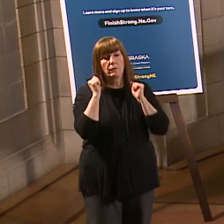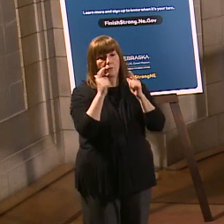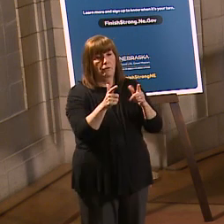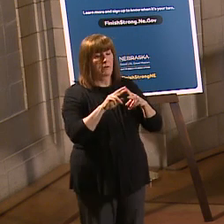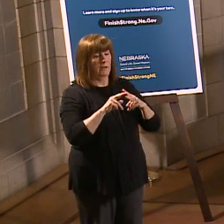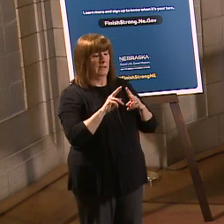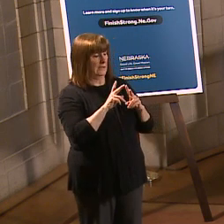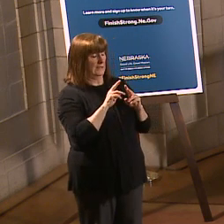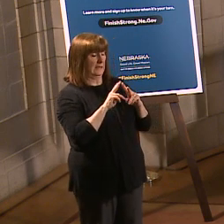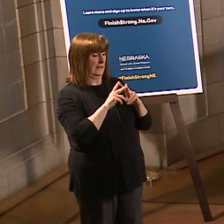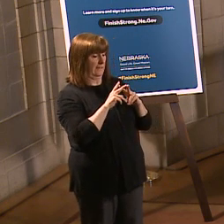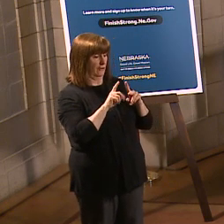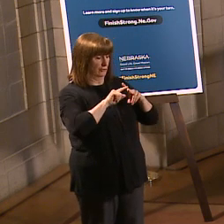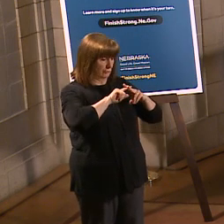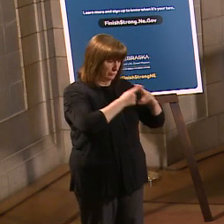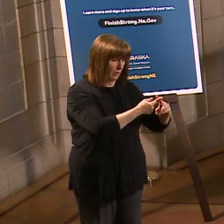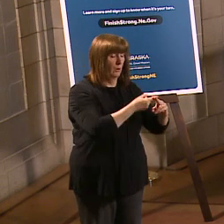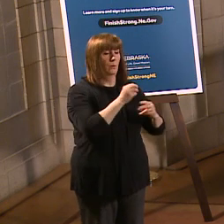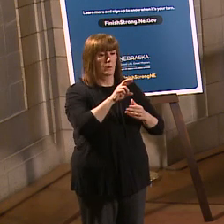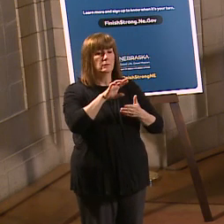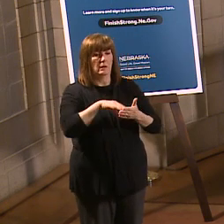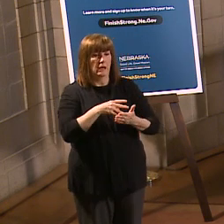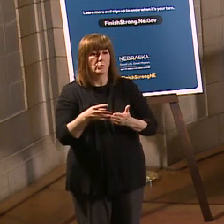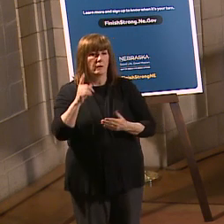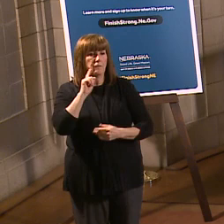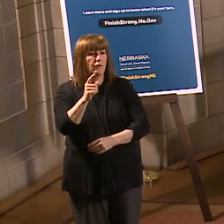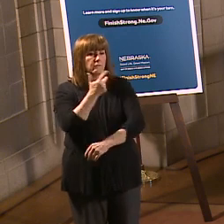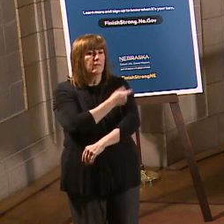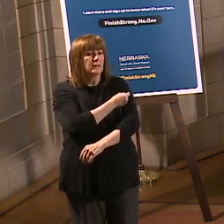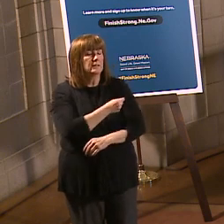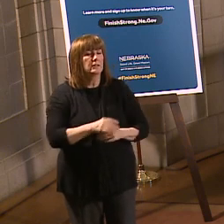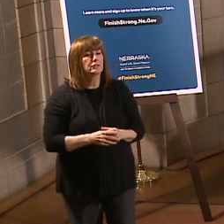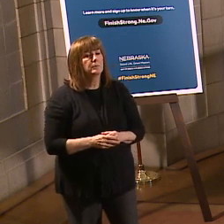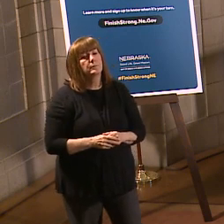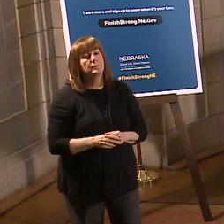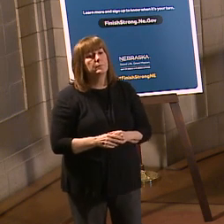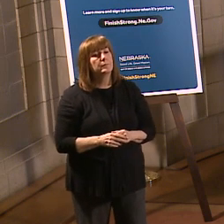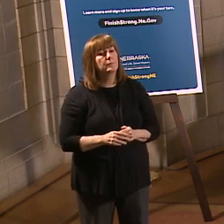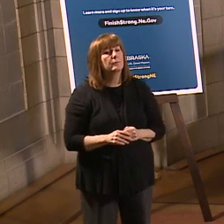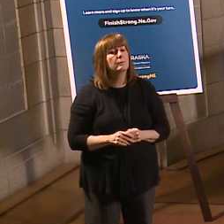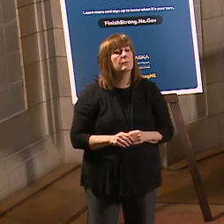started or scheduled. So they're either started or scheduled.